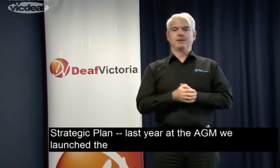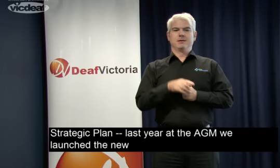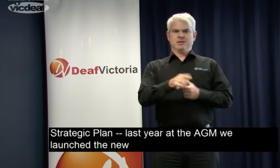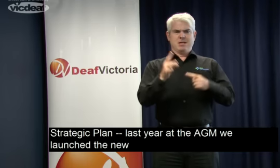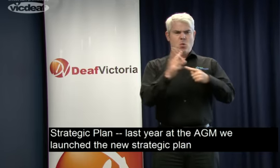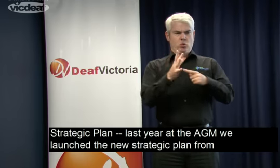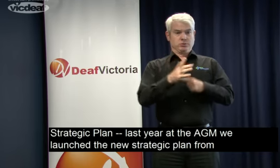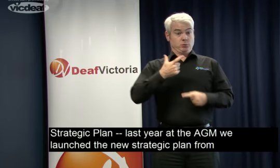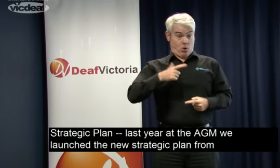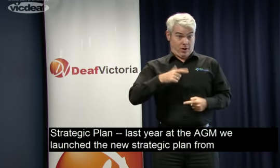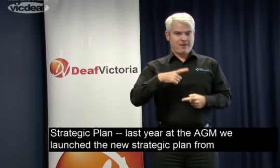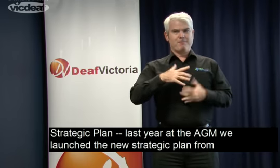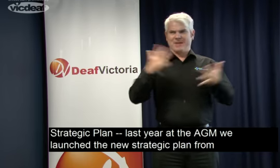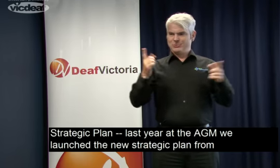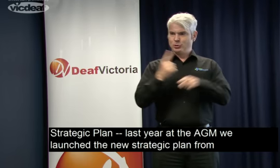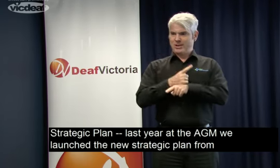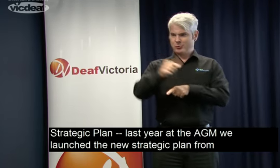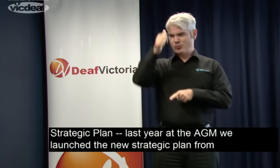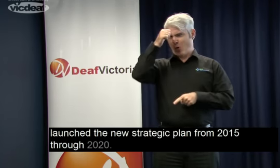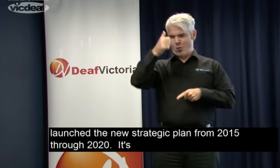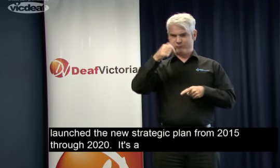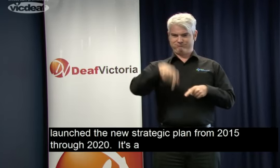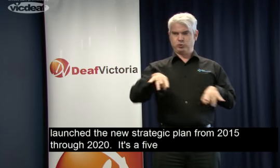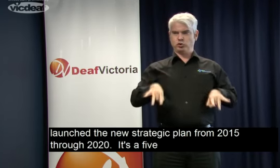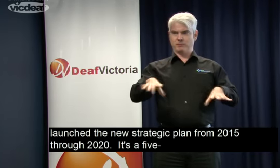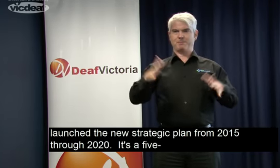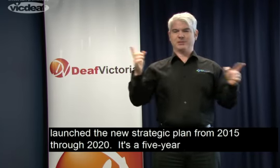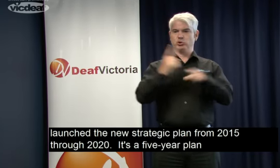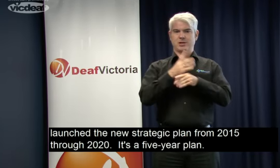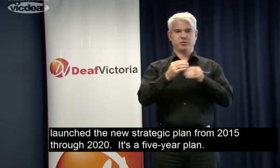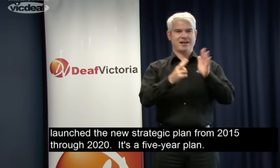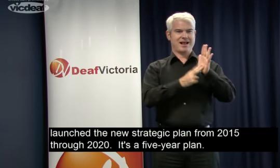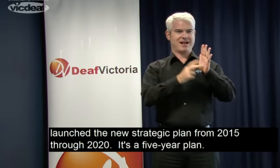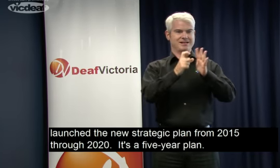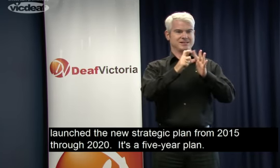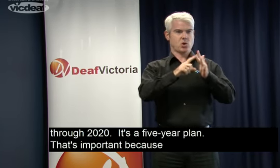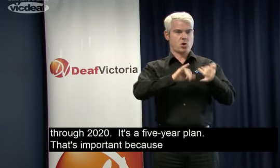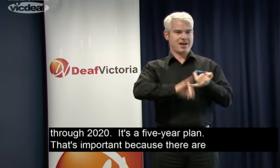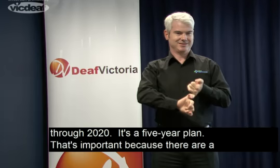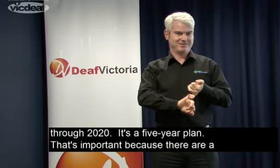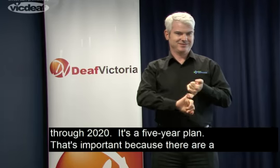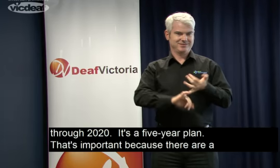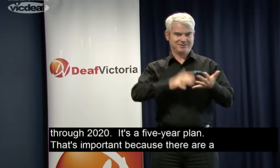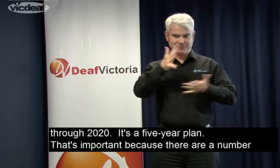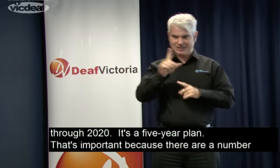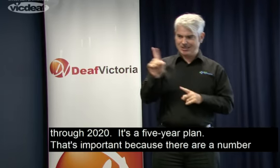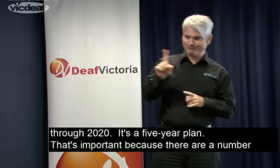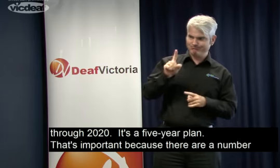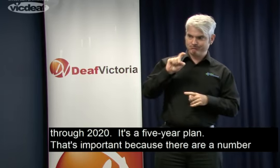5-year plan. And that's important because there are a number of changes occurring. So in Australia we have the changes with the